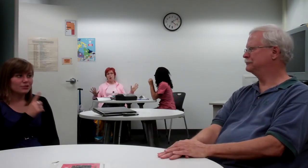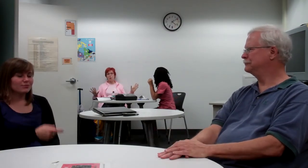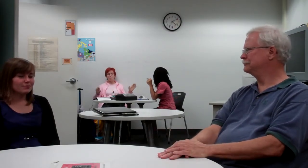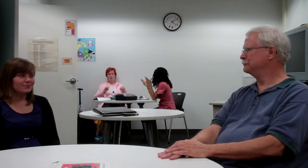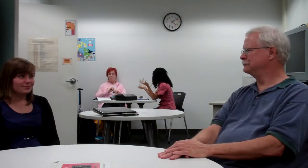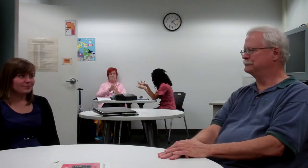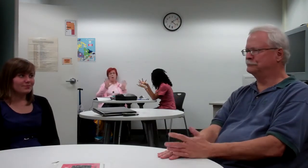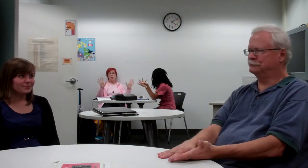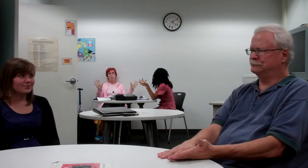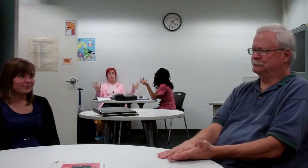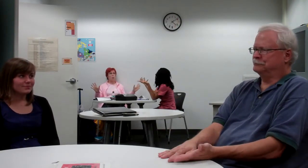Very true.